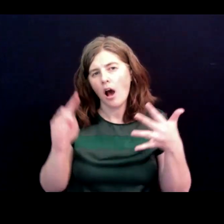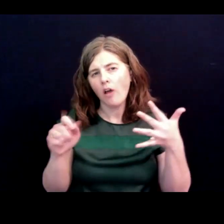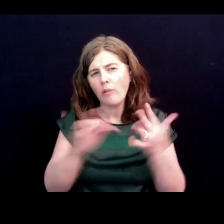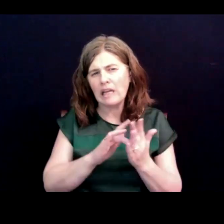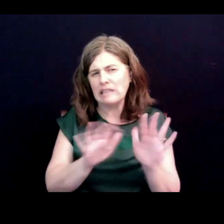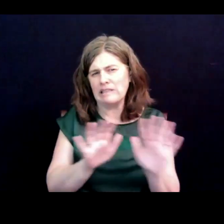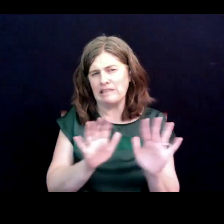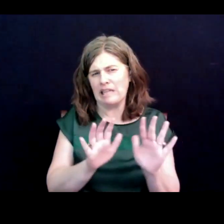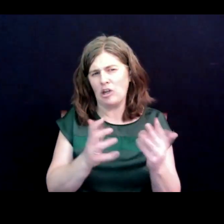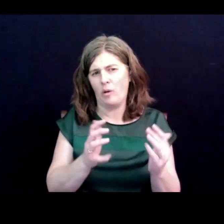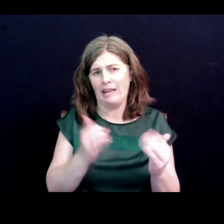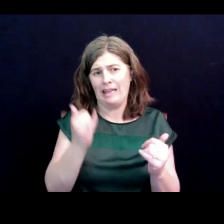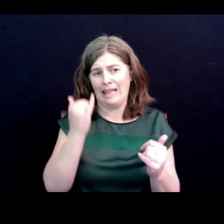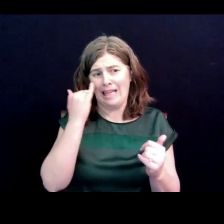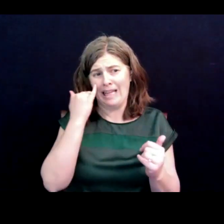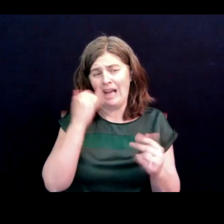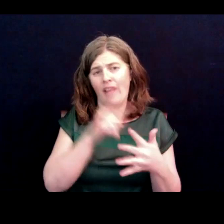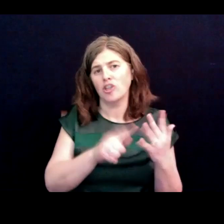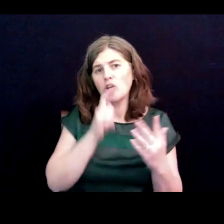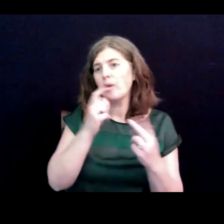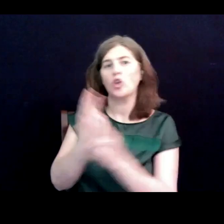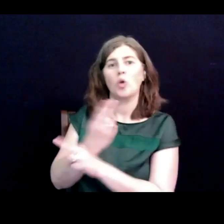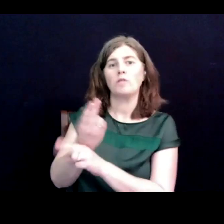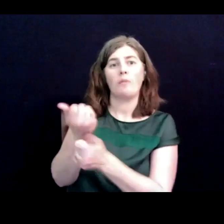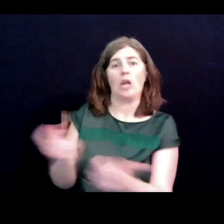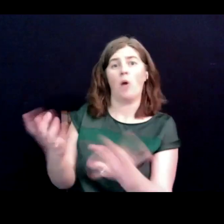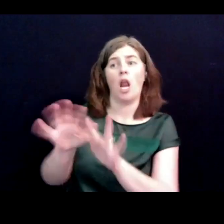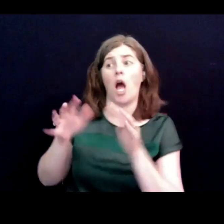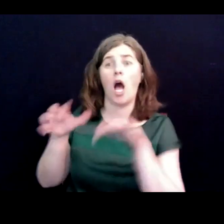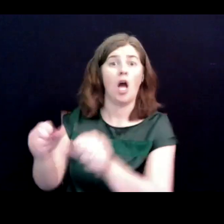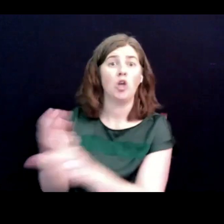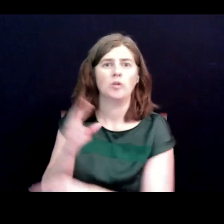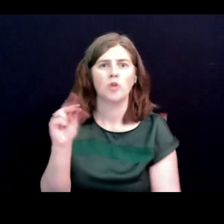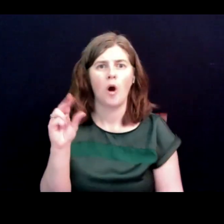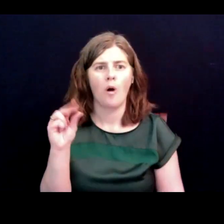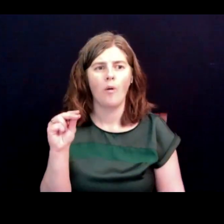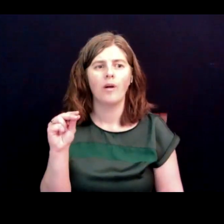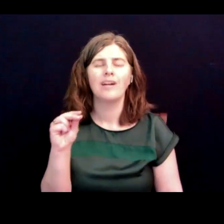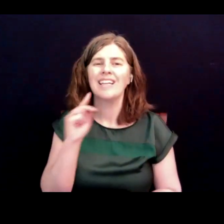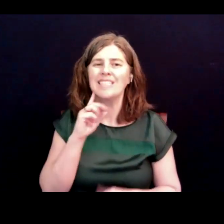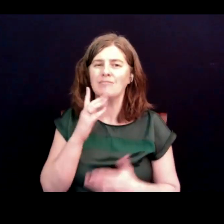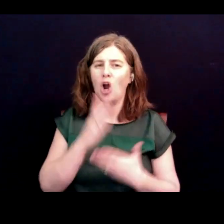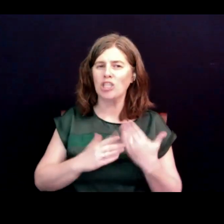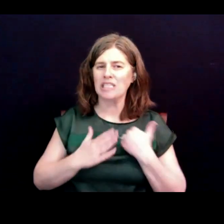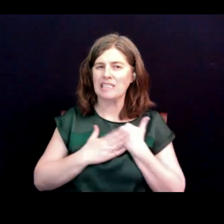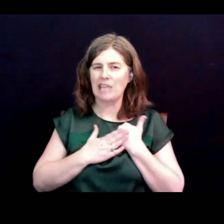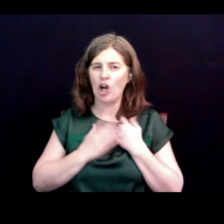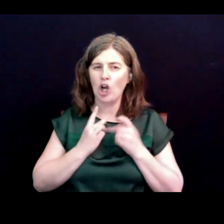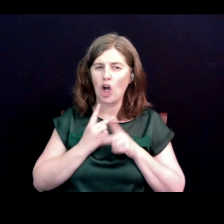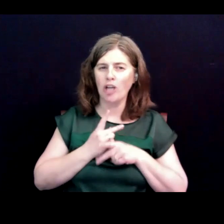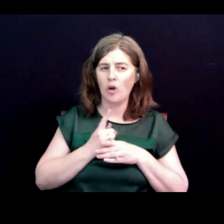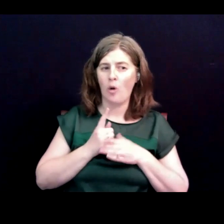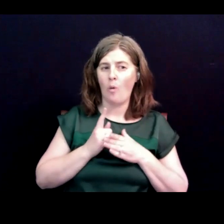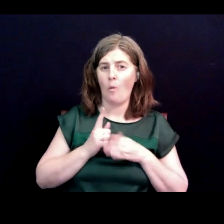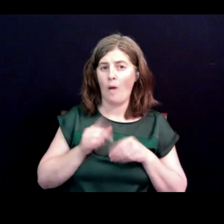because they shouldn't just be used by anybody. And so it's partially, when I'm giving